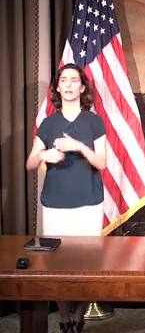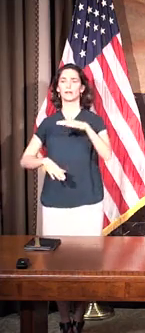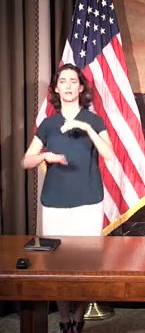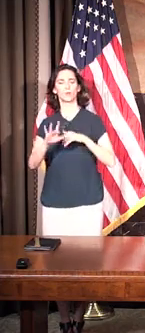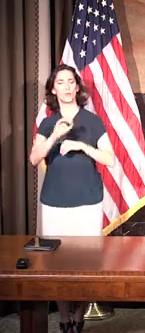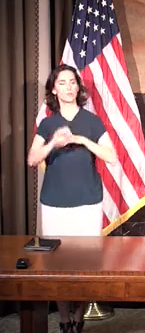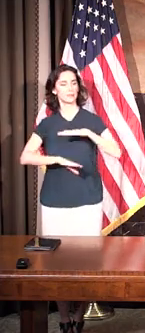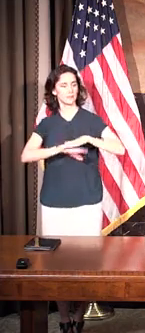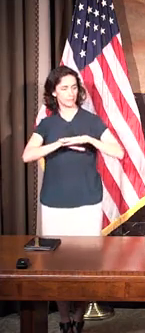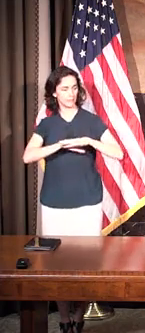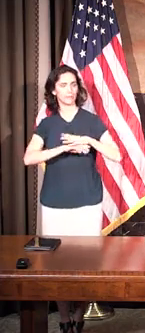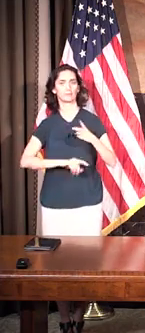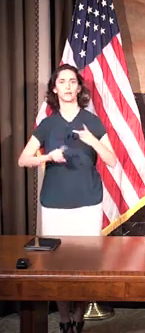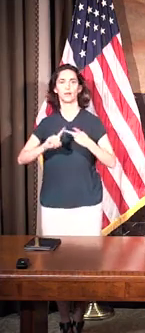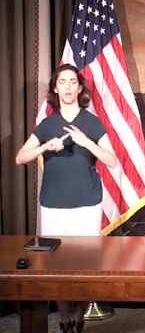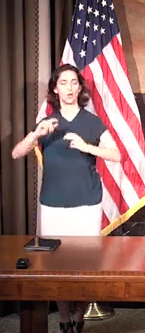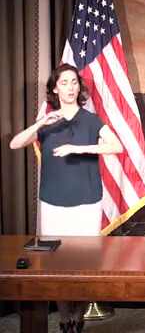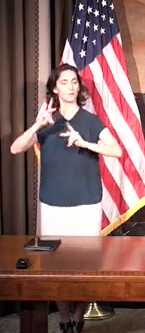the table